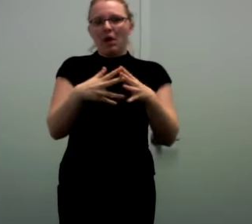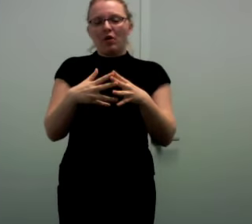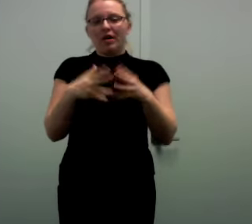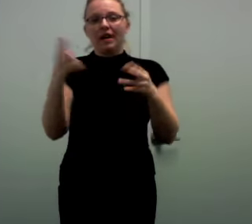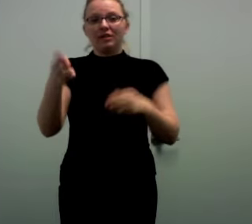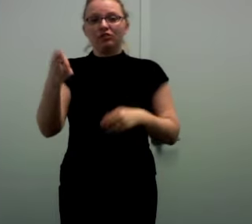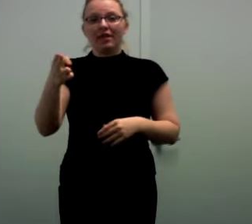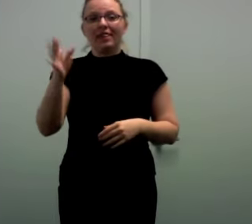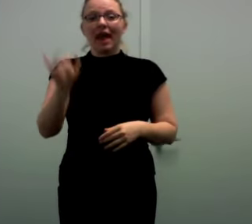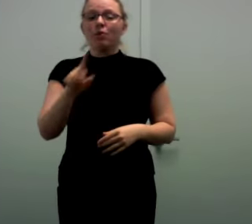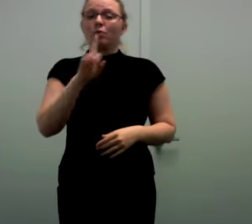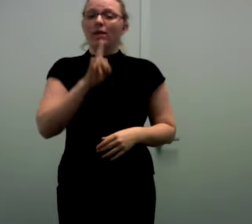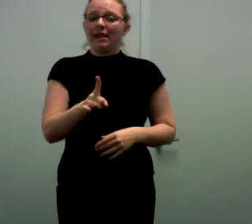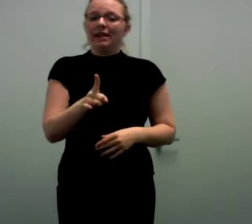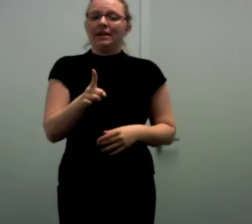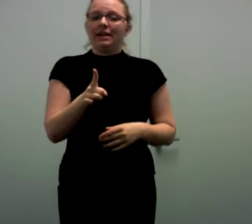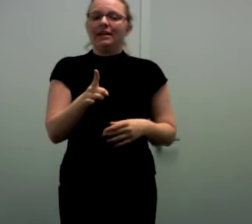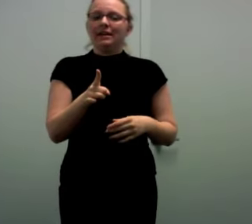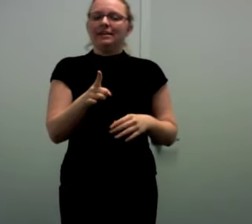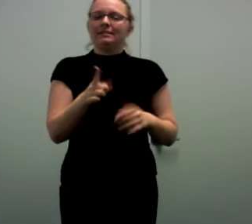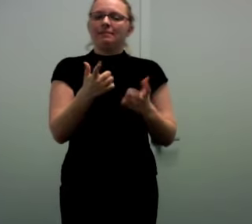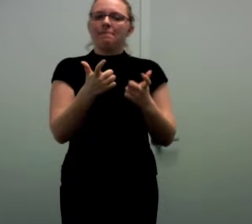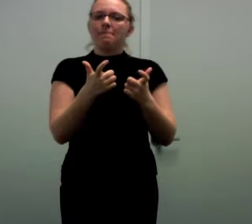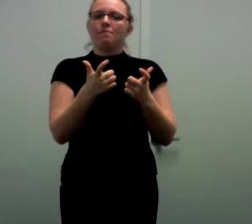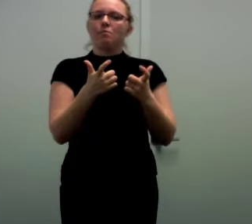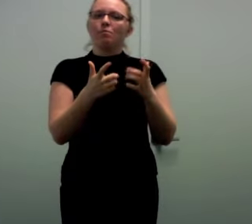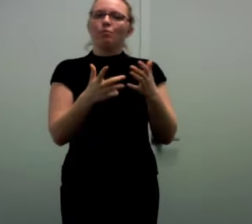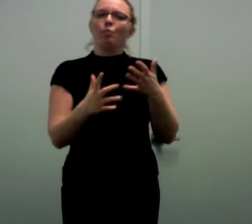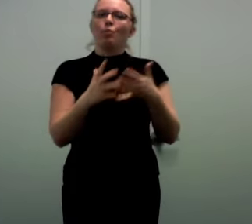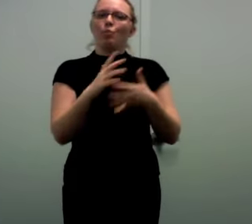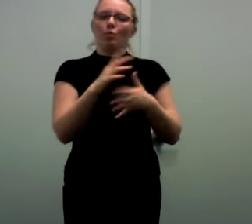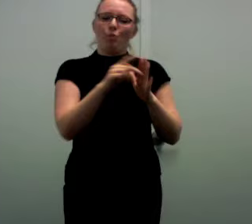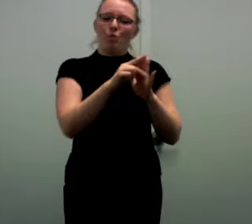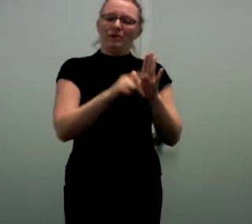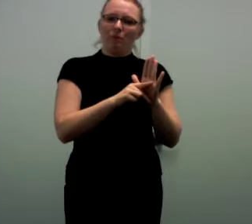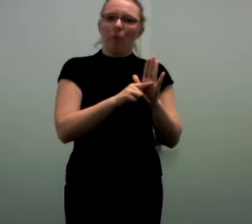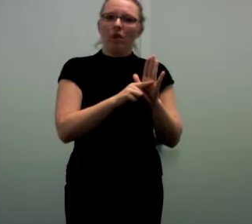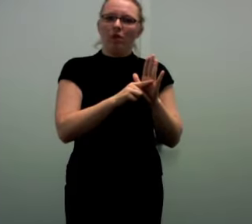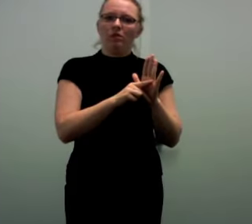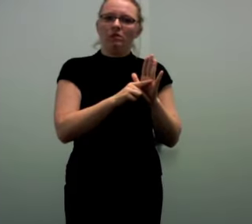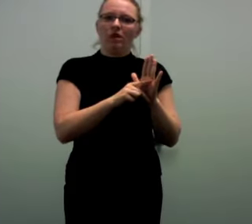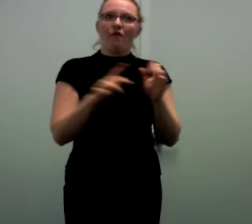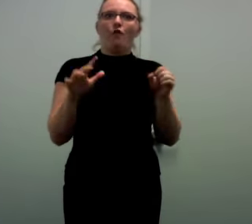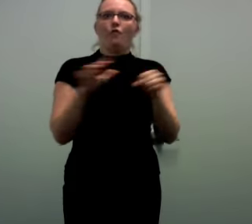really is one of the principles of our entire government and system.